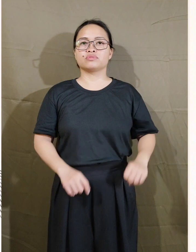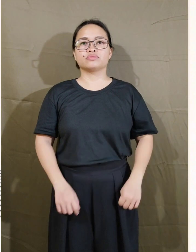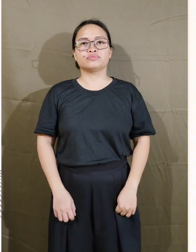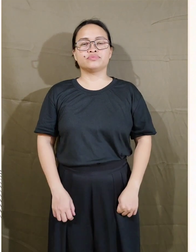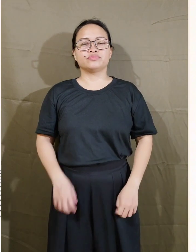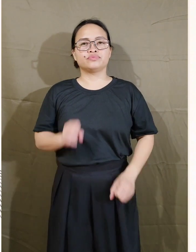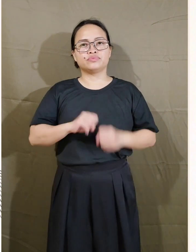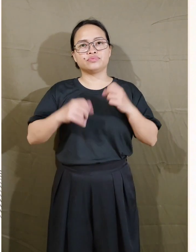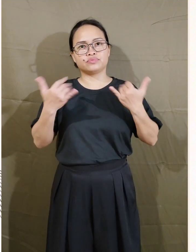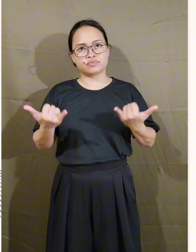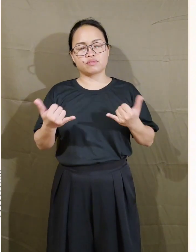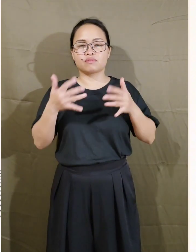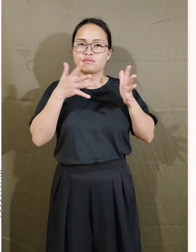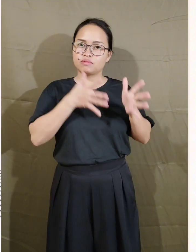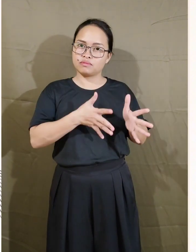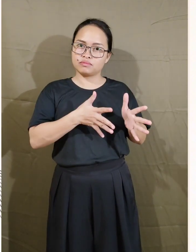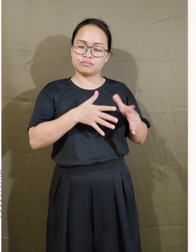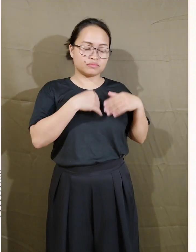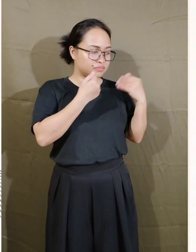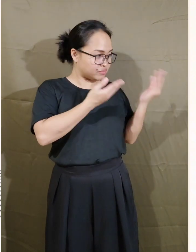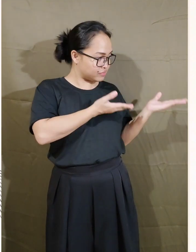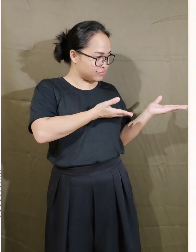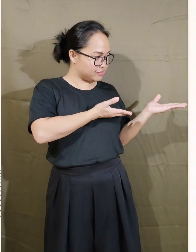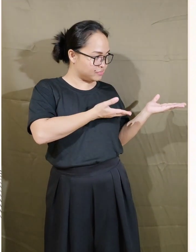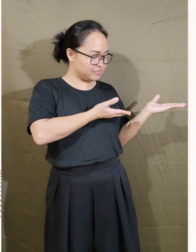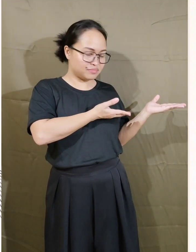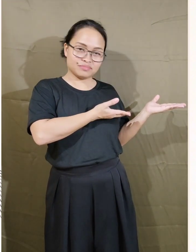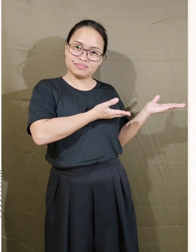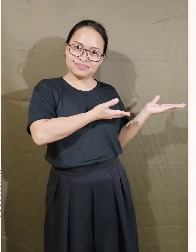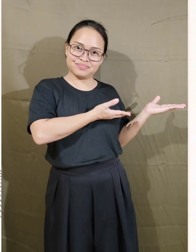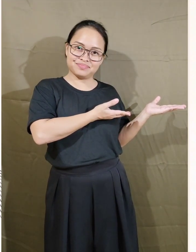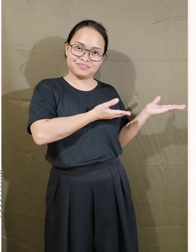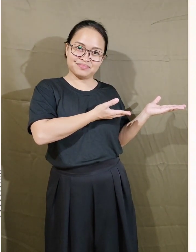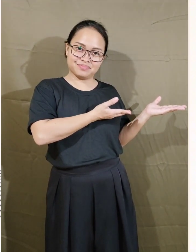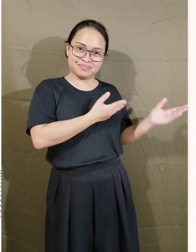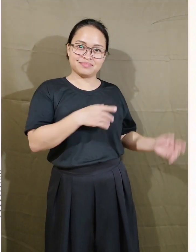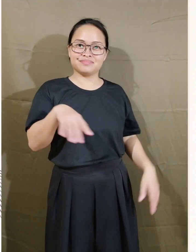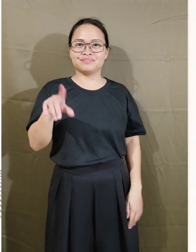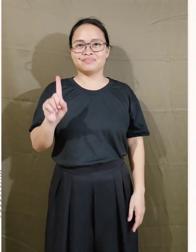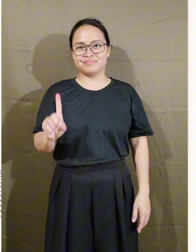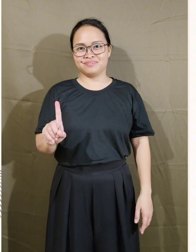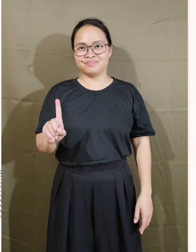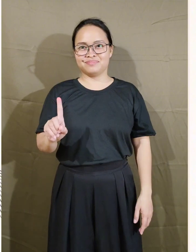We are left with 1.